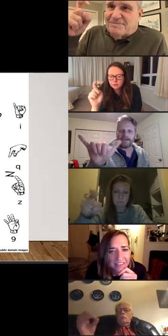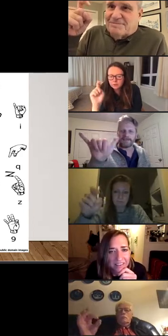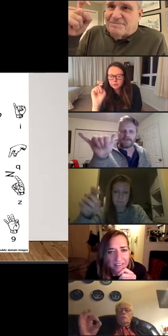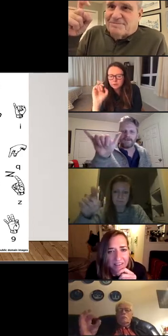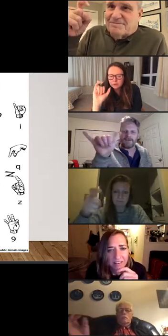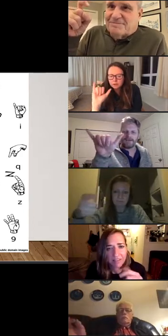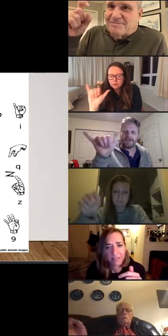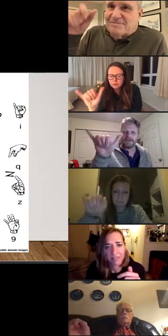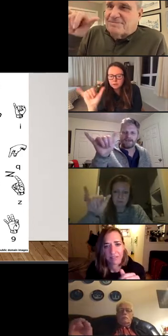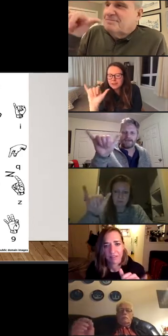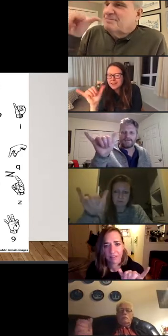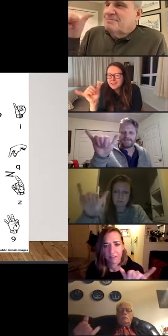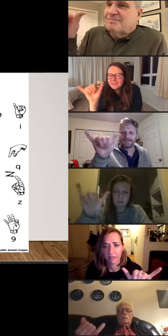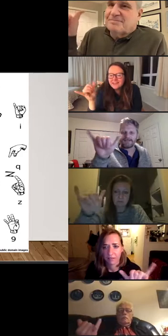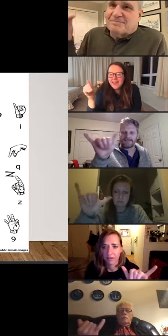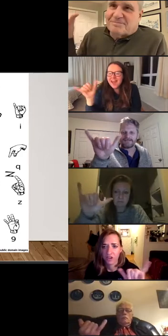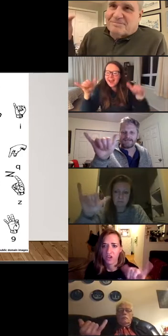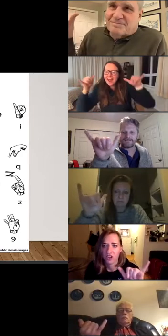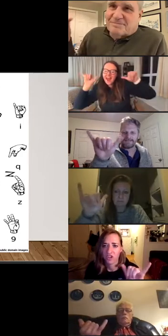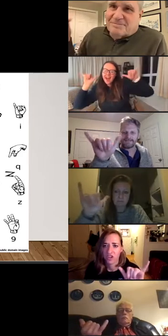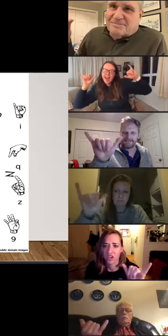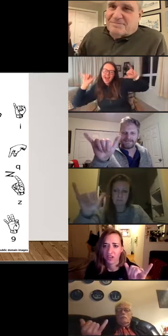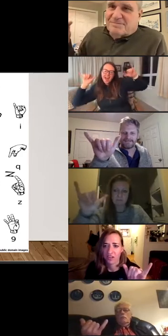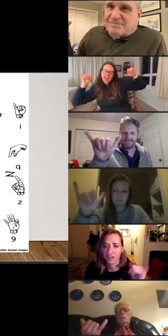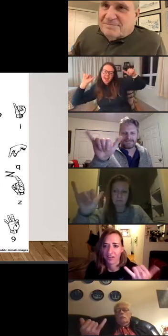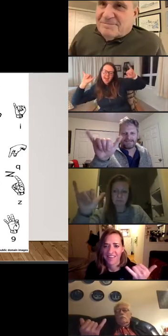Y is like we're in, what state is this? Does this?